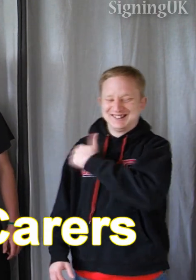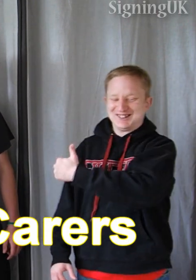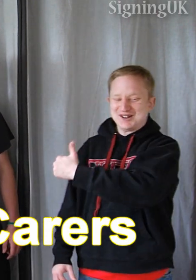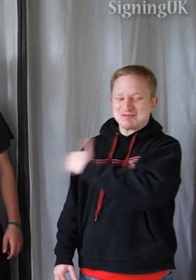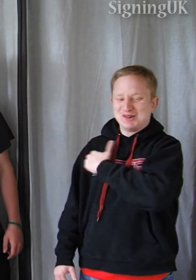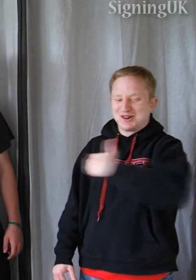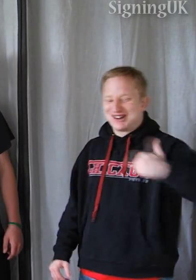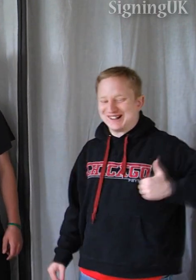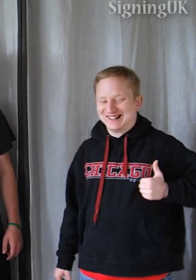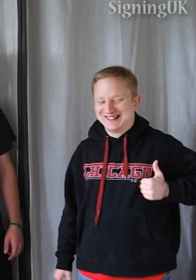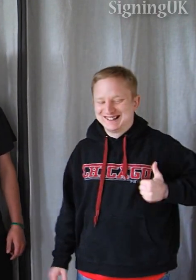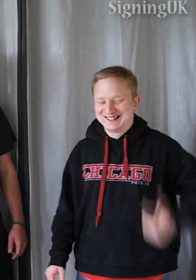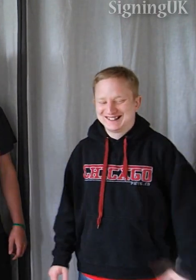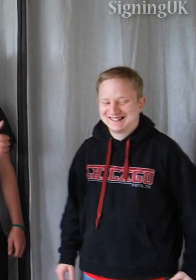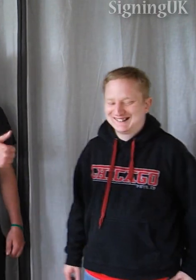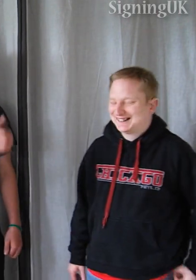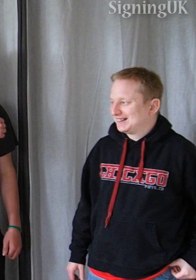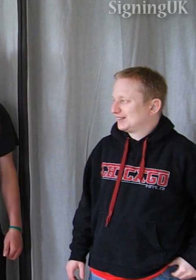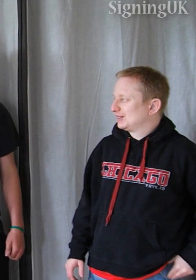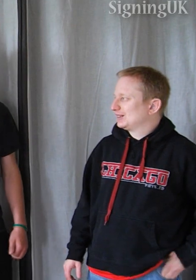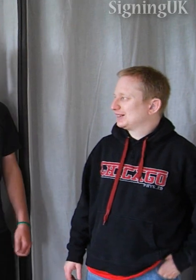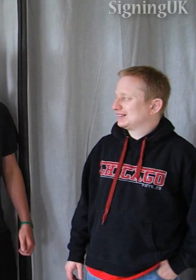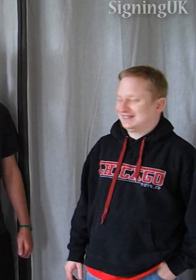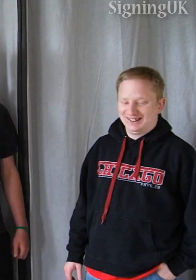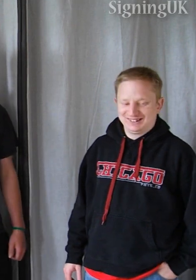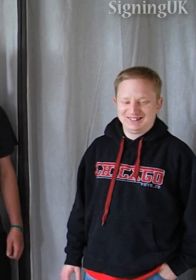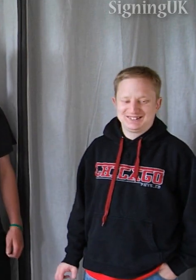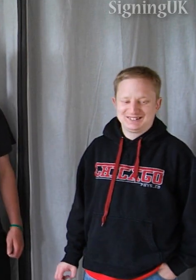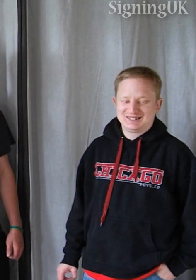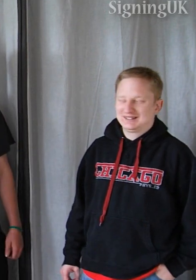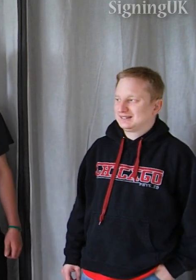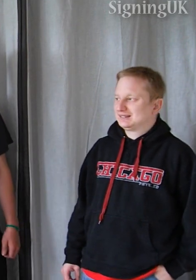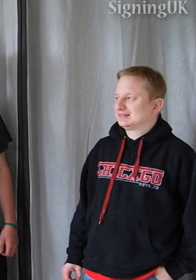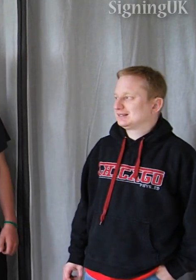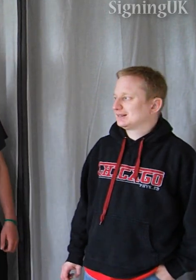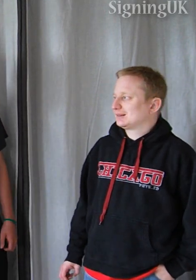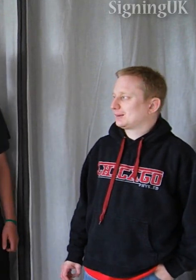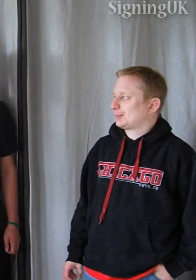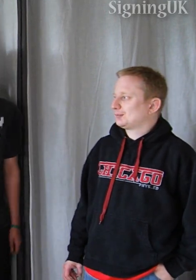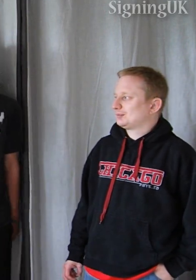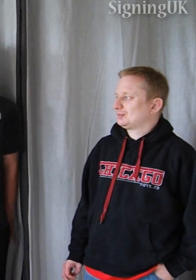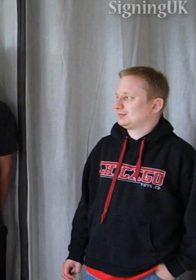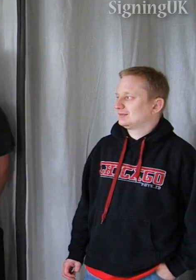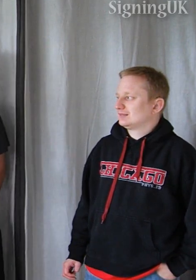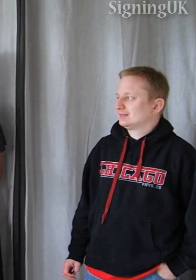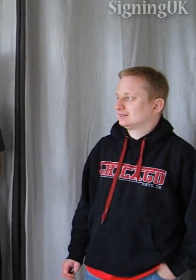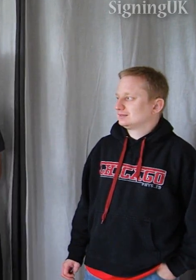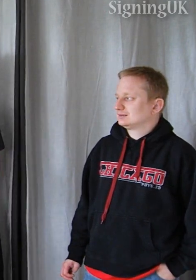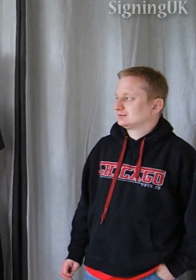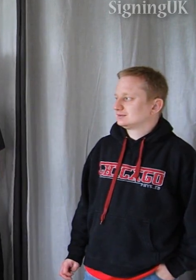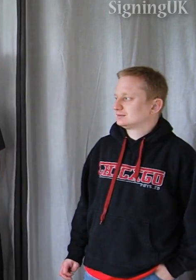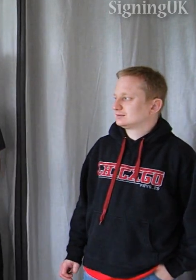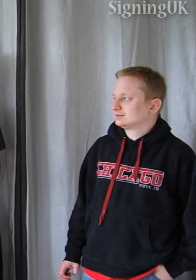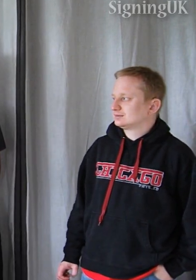Good morning. Good morning. That's it. Thank you, Dean. Dean, how do you say